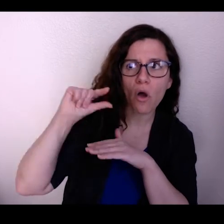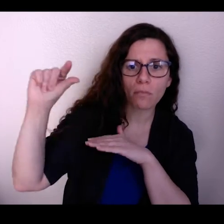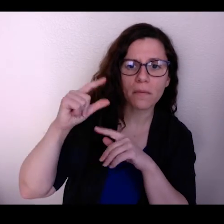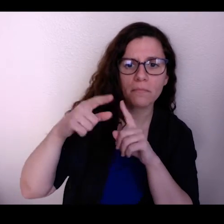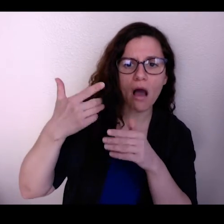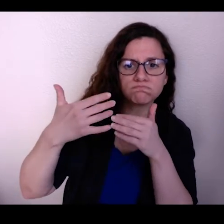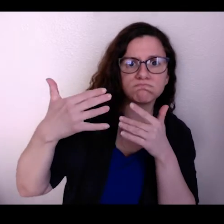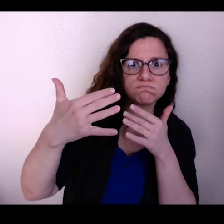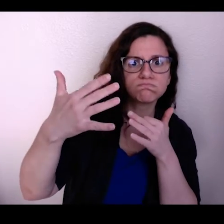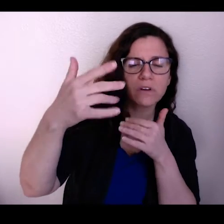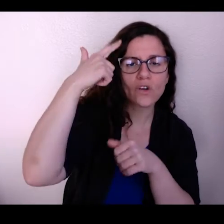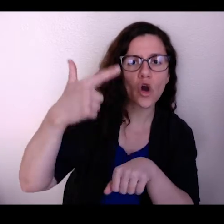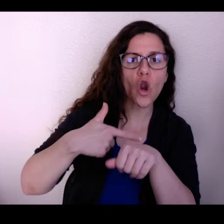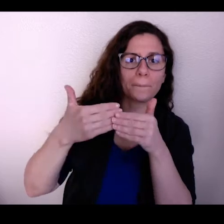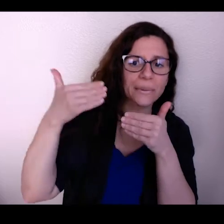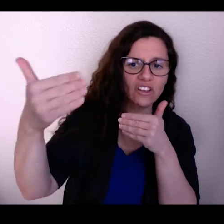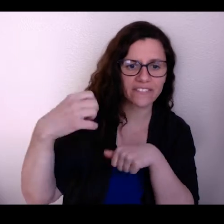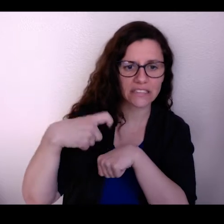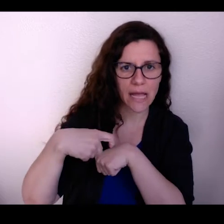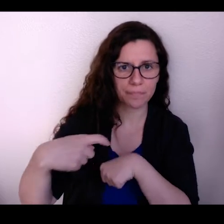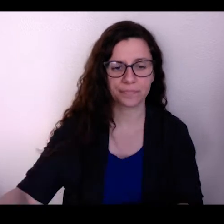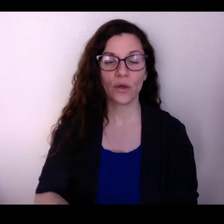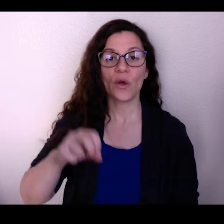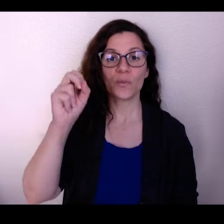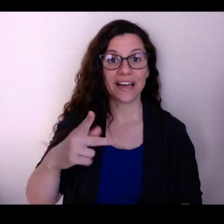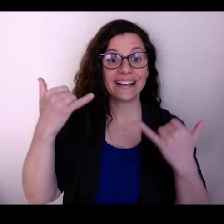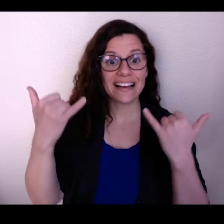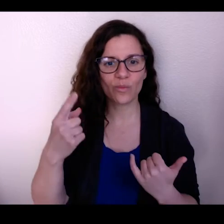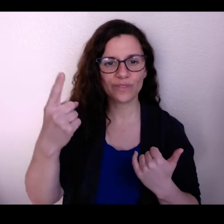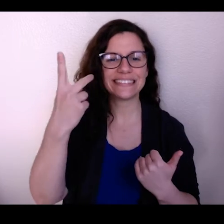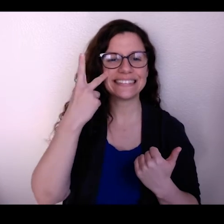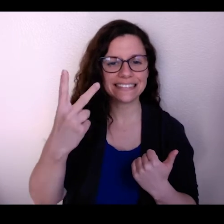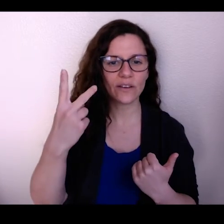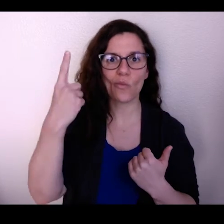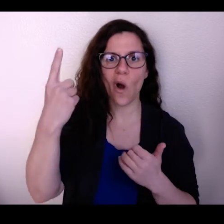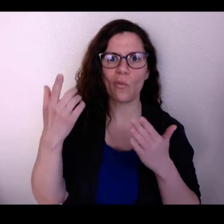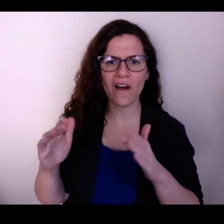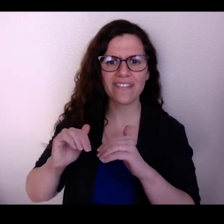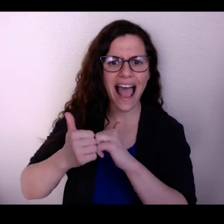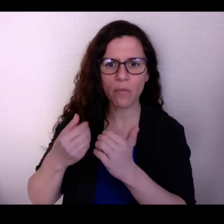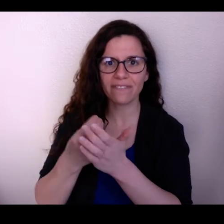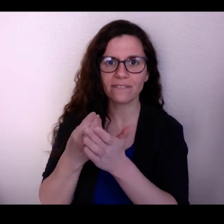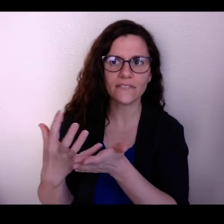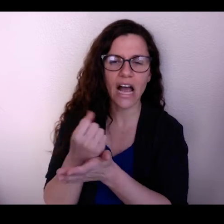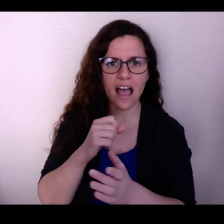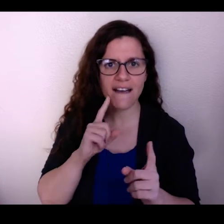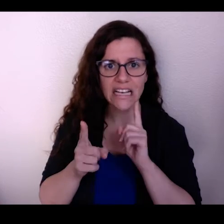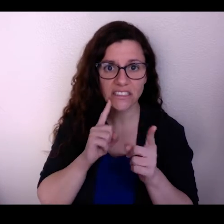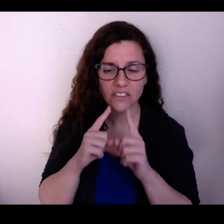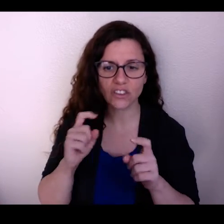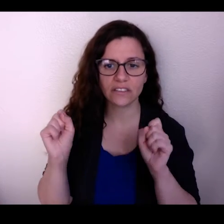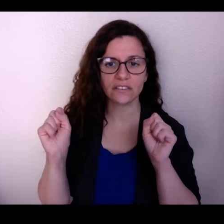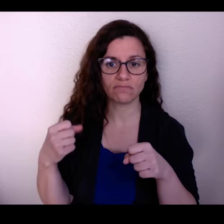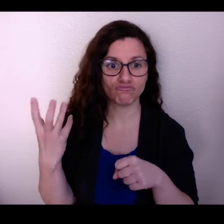but over a longer period of time. Okay, so now you've seen one way that the fundraising conversation can